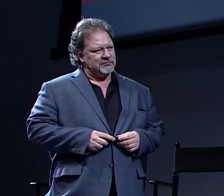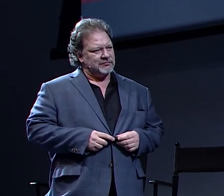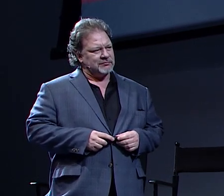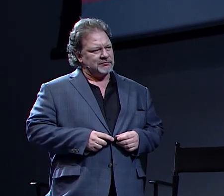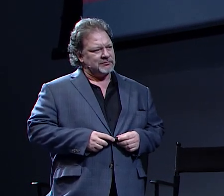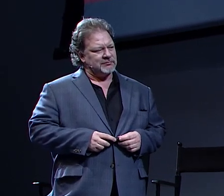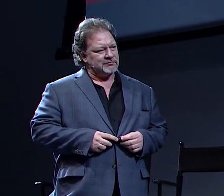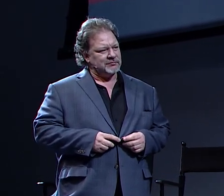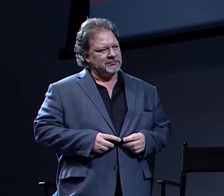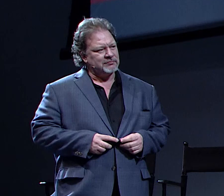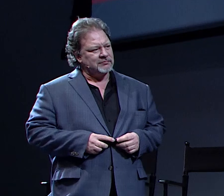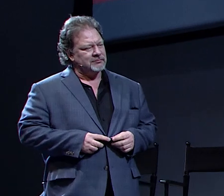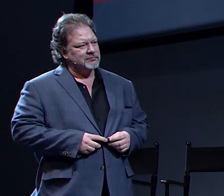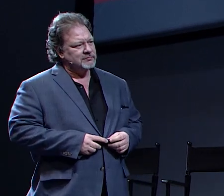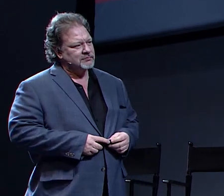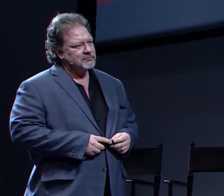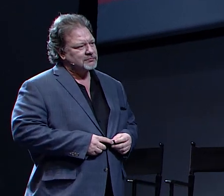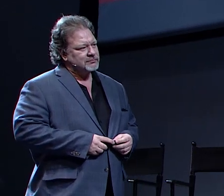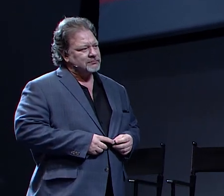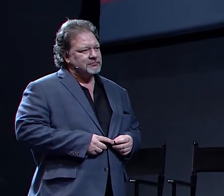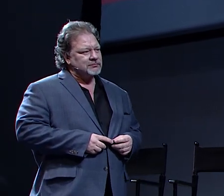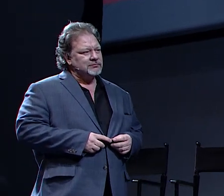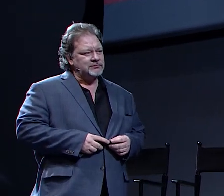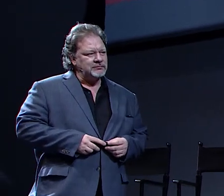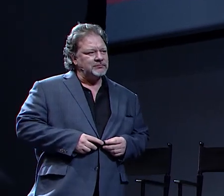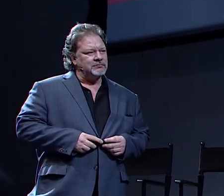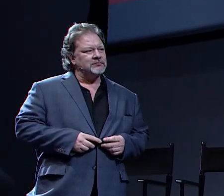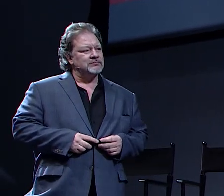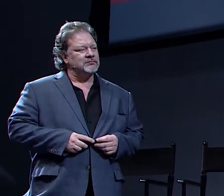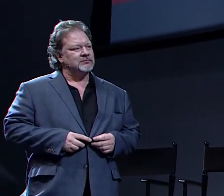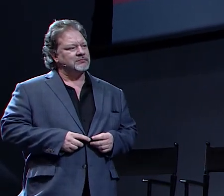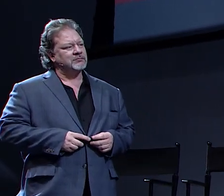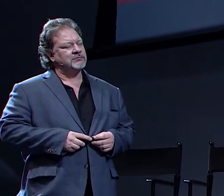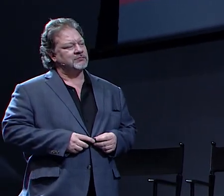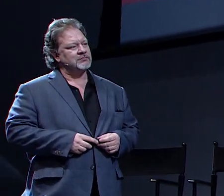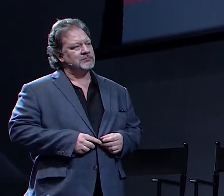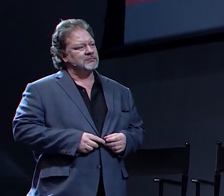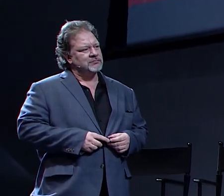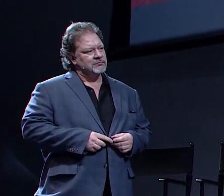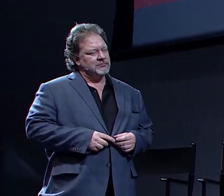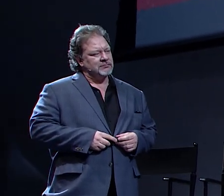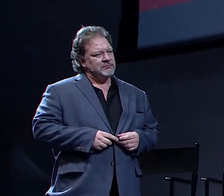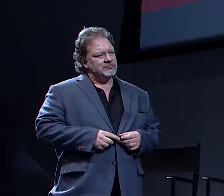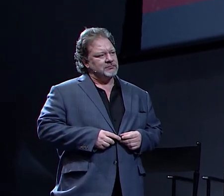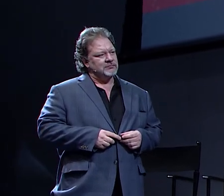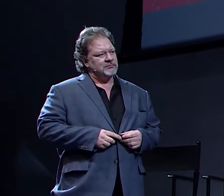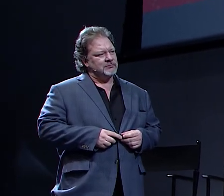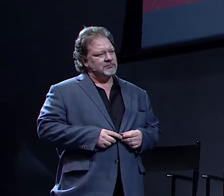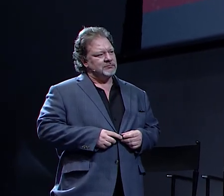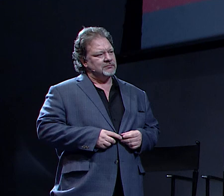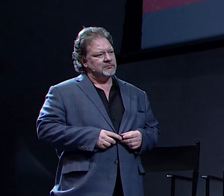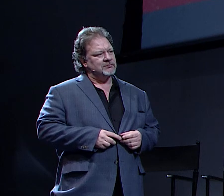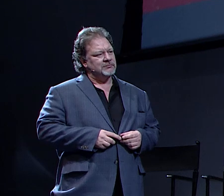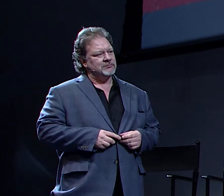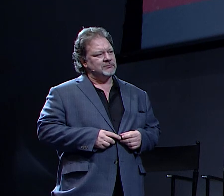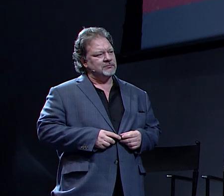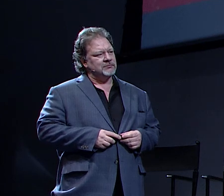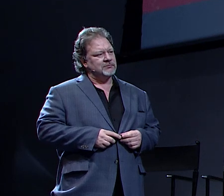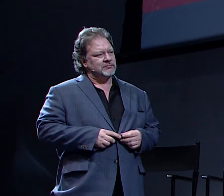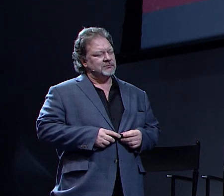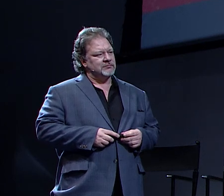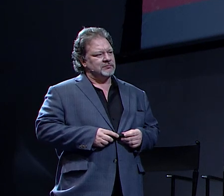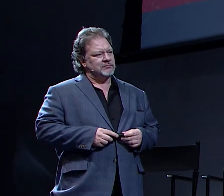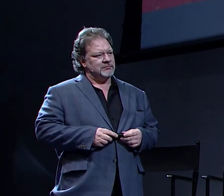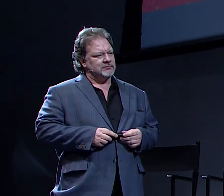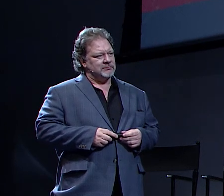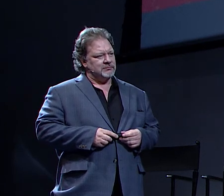move. They have, they're lightweight as far as the skeletons they use, or they show a lot of 3D printing and